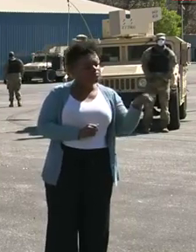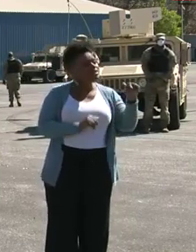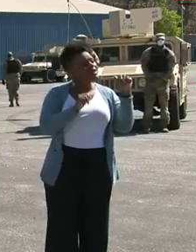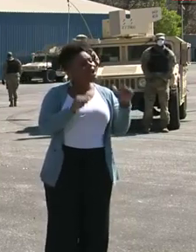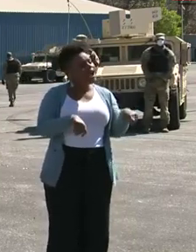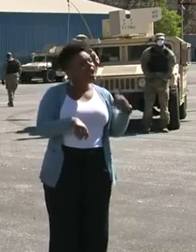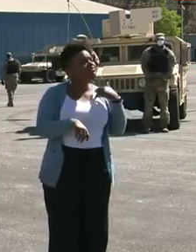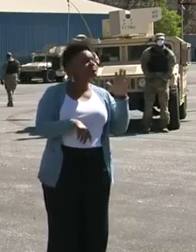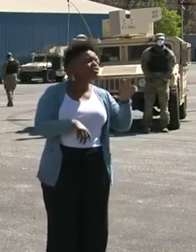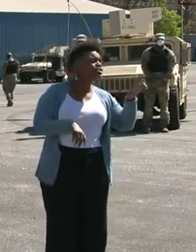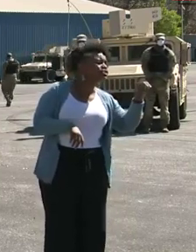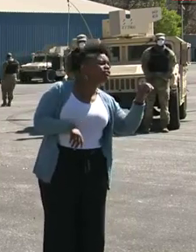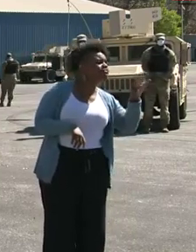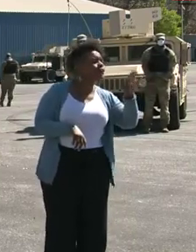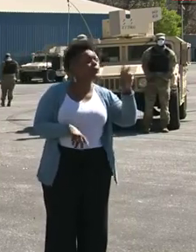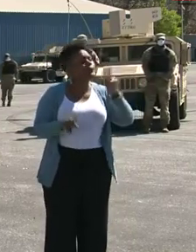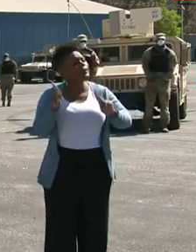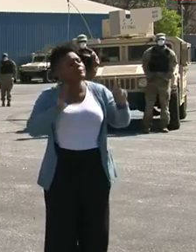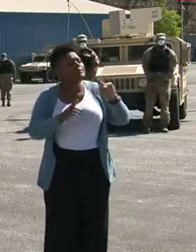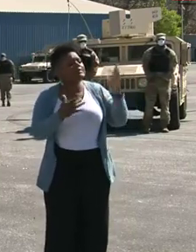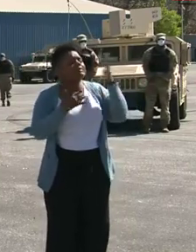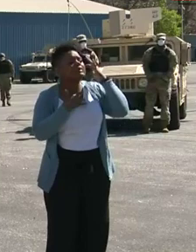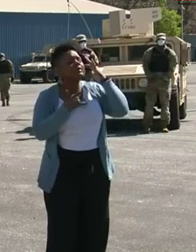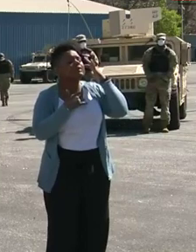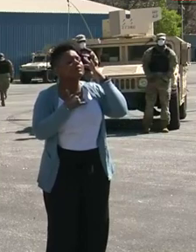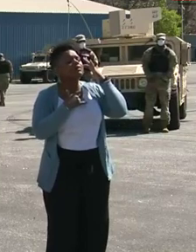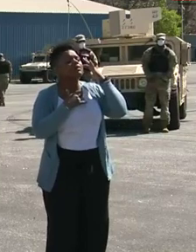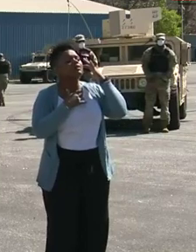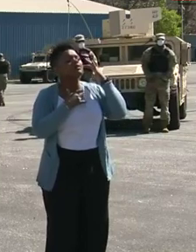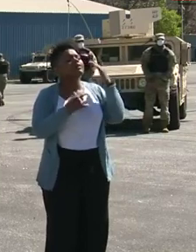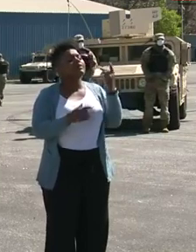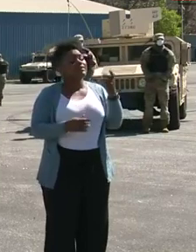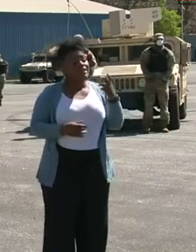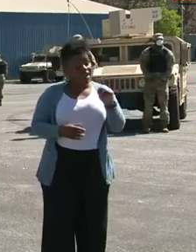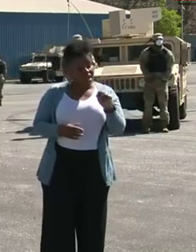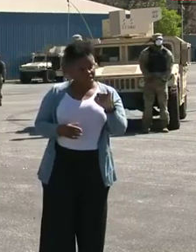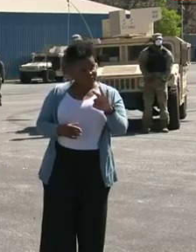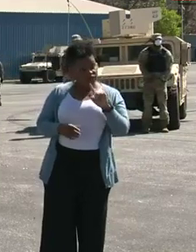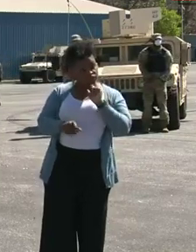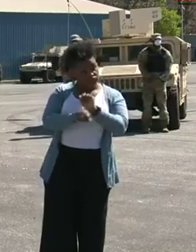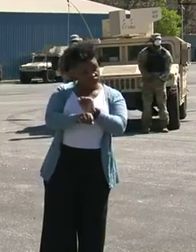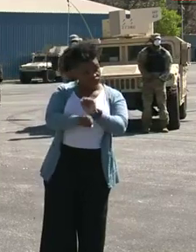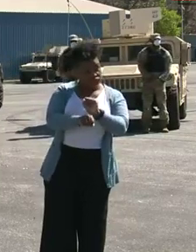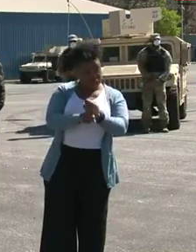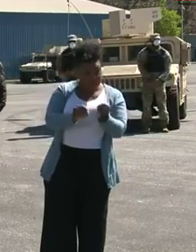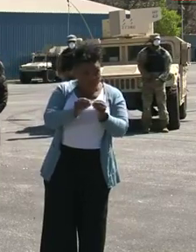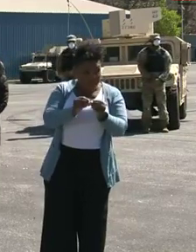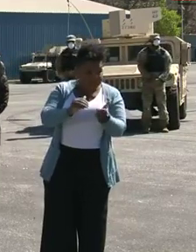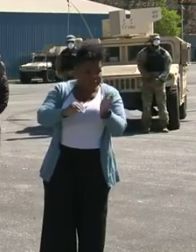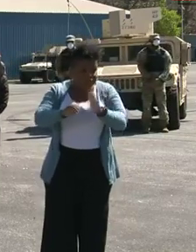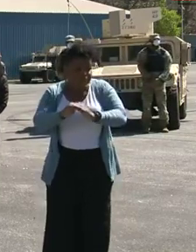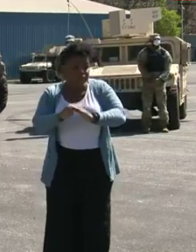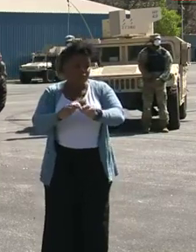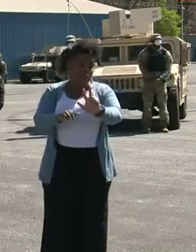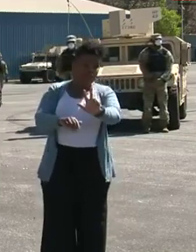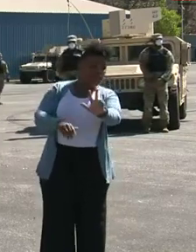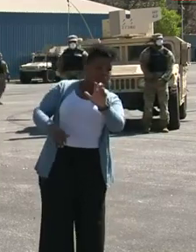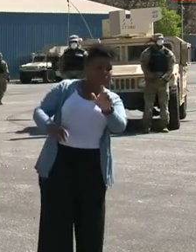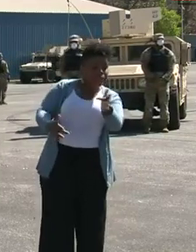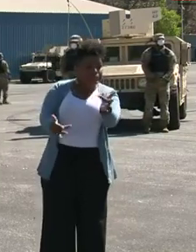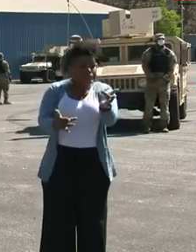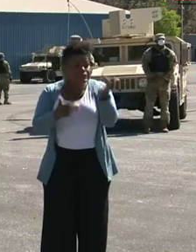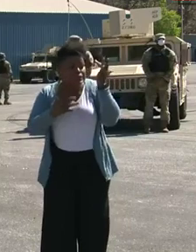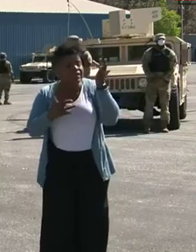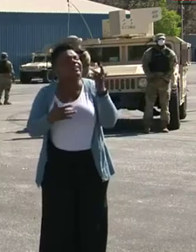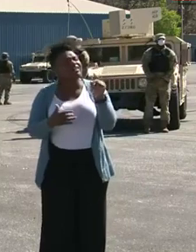can use shifts before and after. And then if they have several hundred who are out, then they can start combining shifts and going down